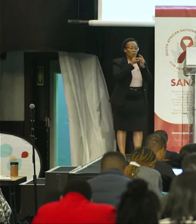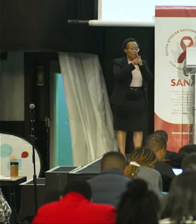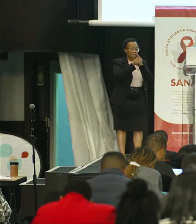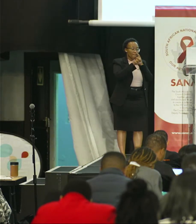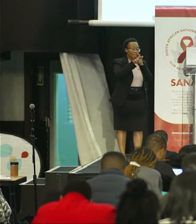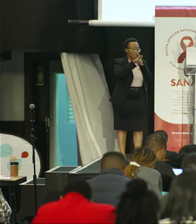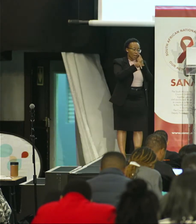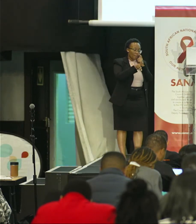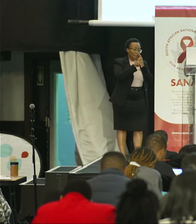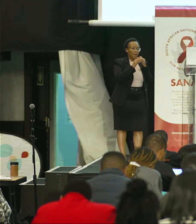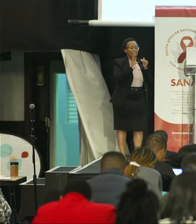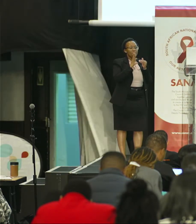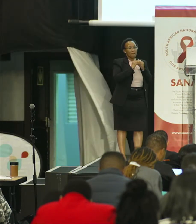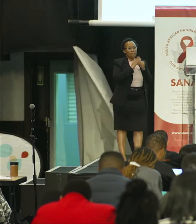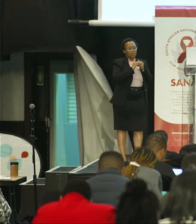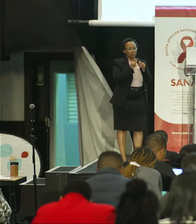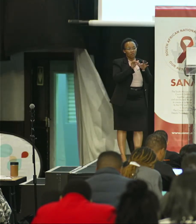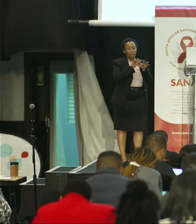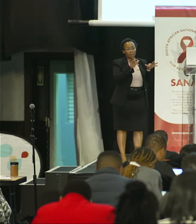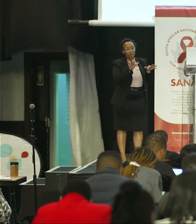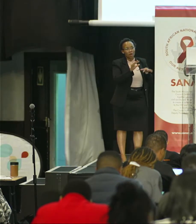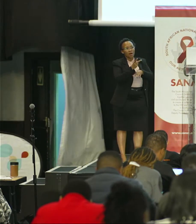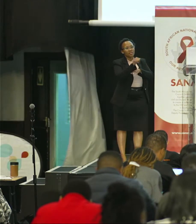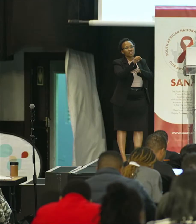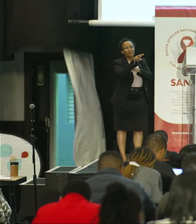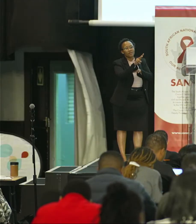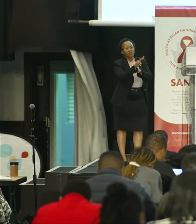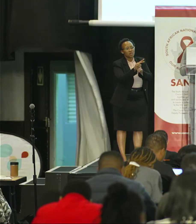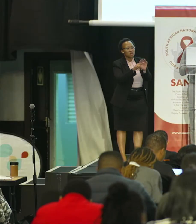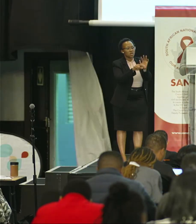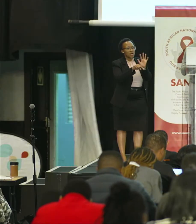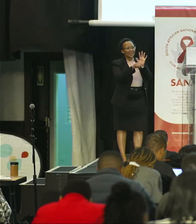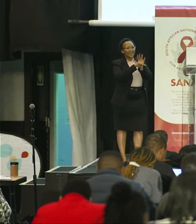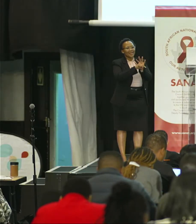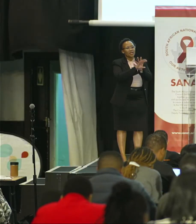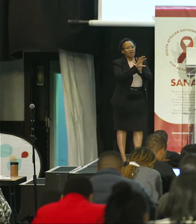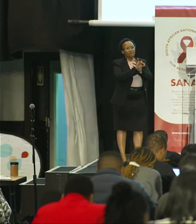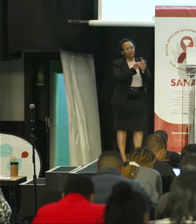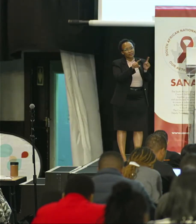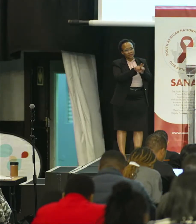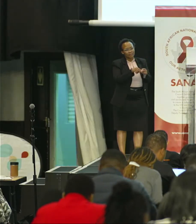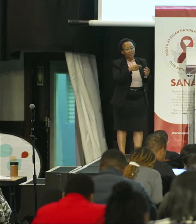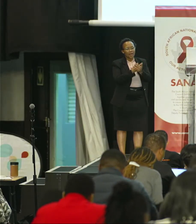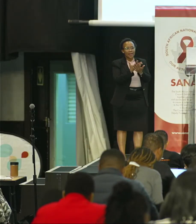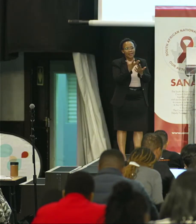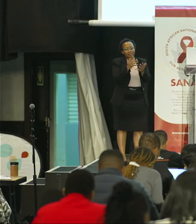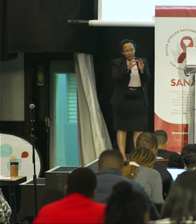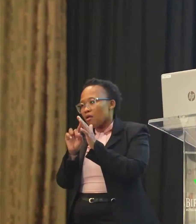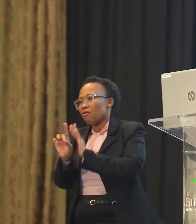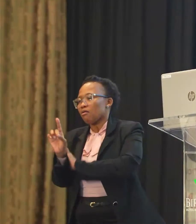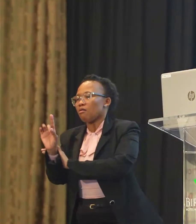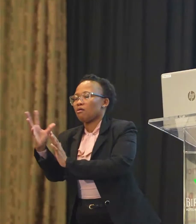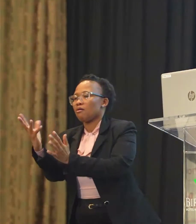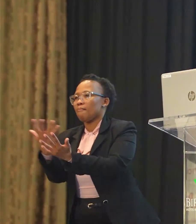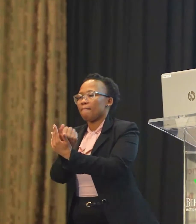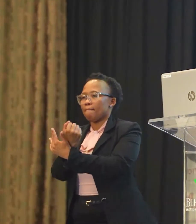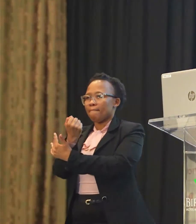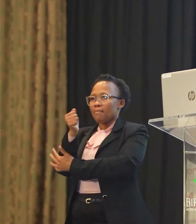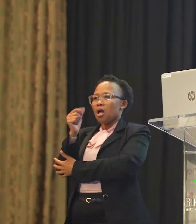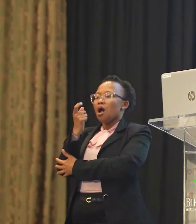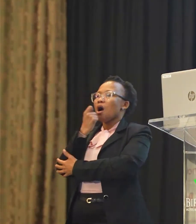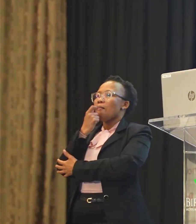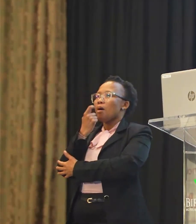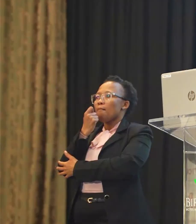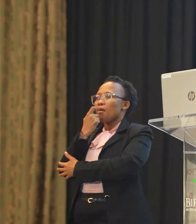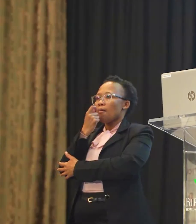population that are HIV negative can be able to uptake it, and also the adequate education around